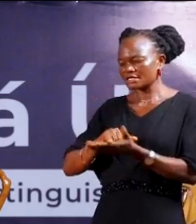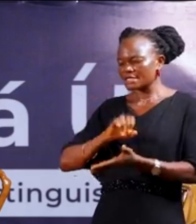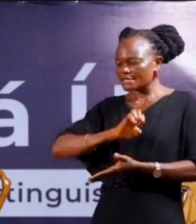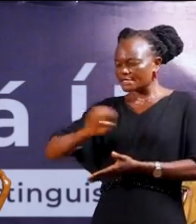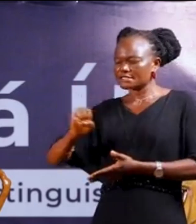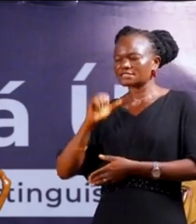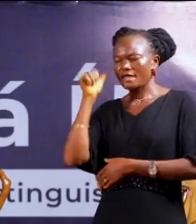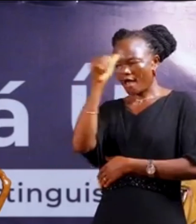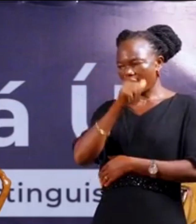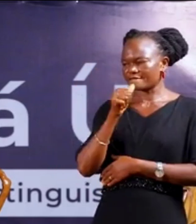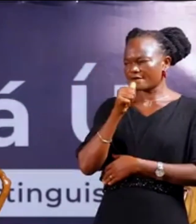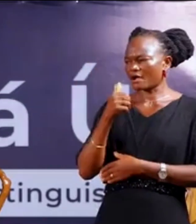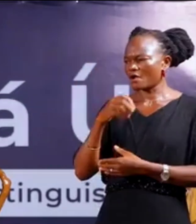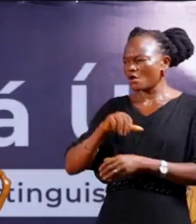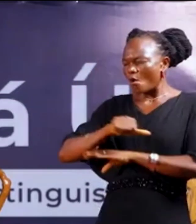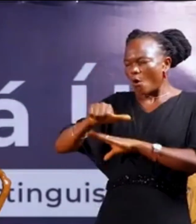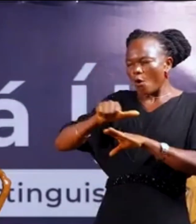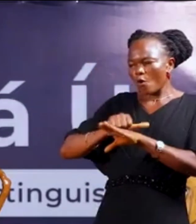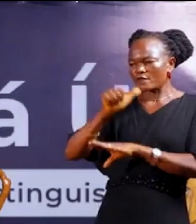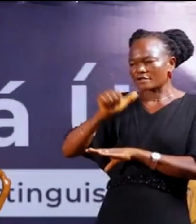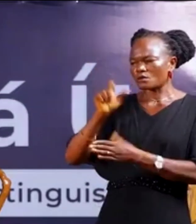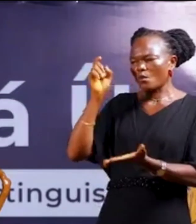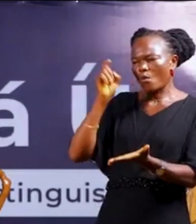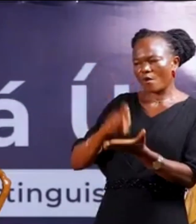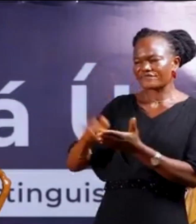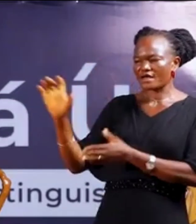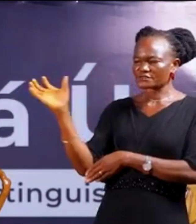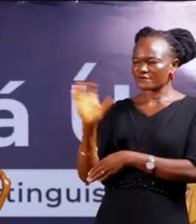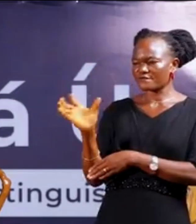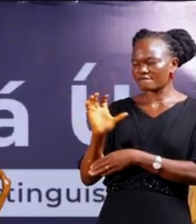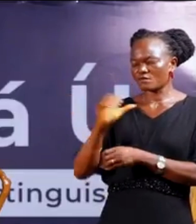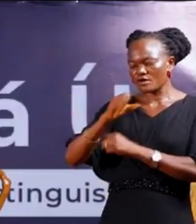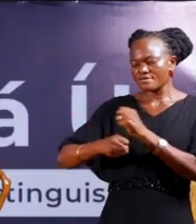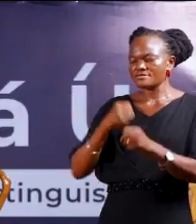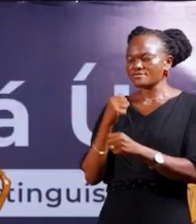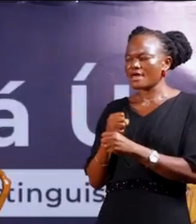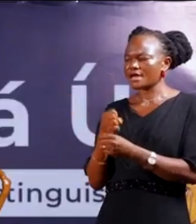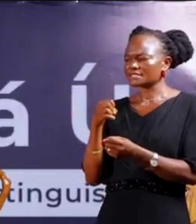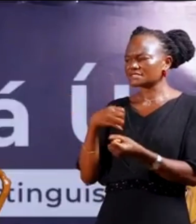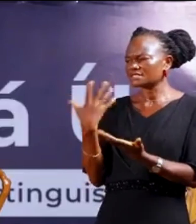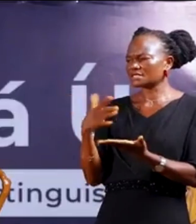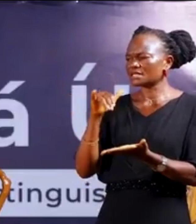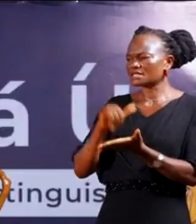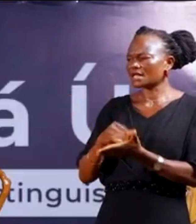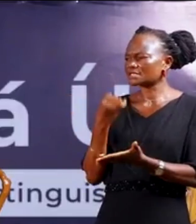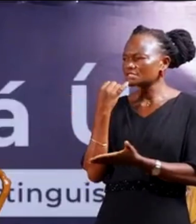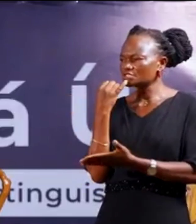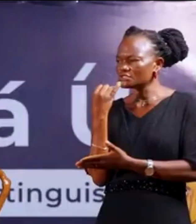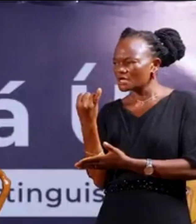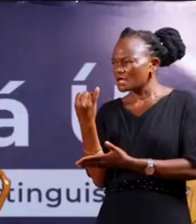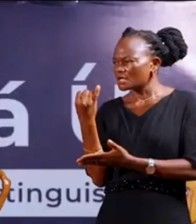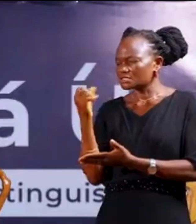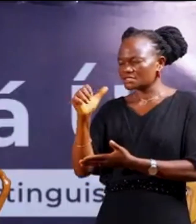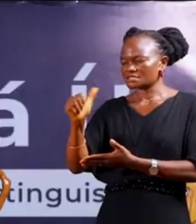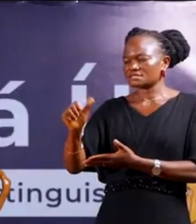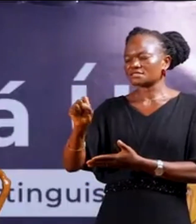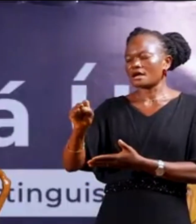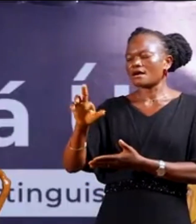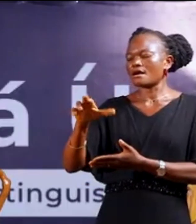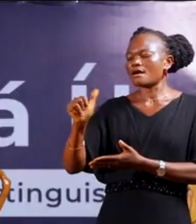Africa. Over the next 1,500 years, they scattered throughout the Central and Southern